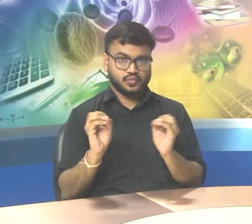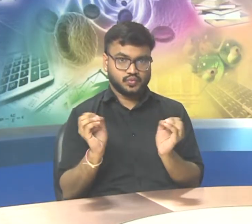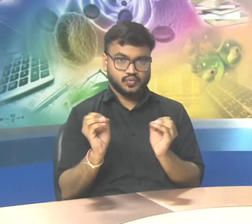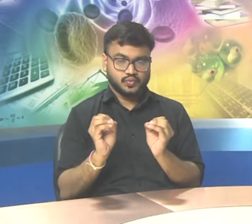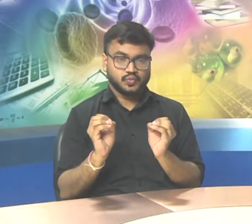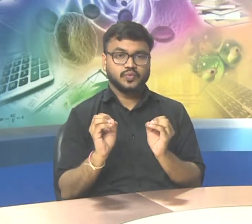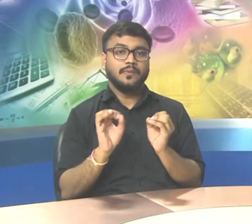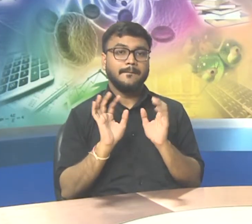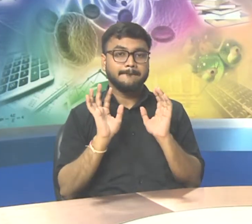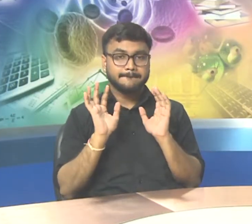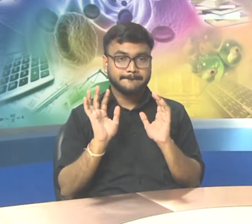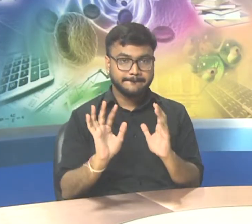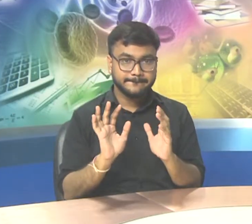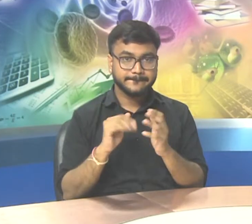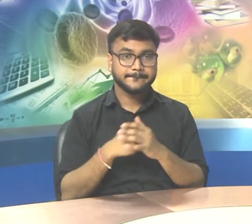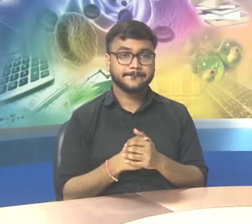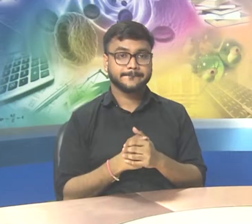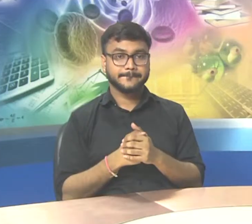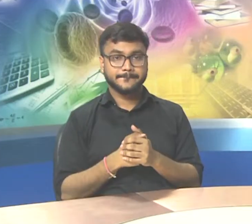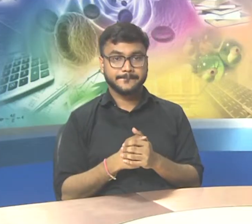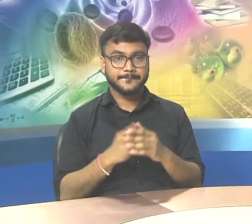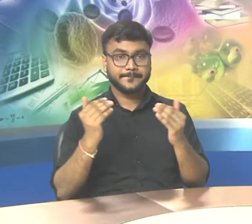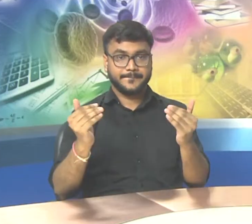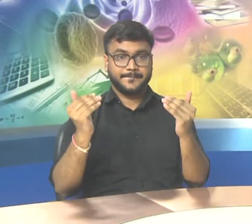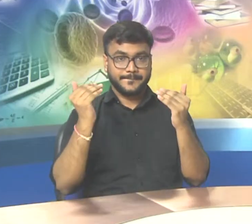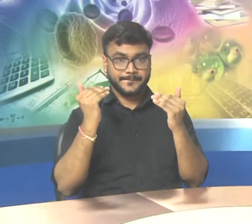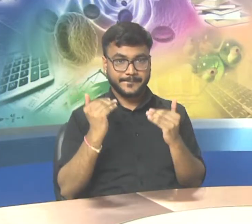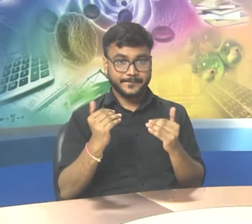These cannot be made by our body,